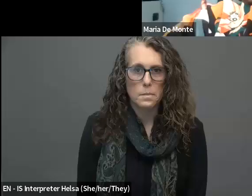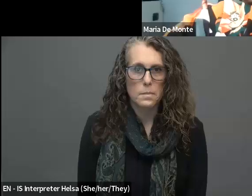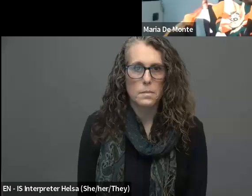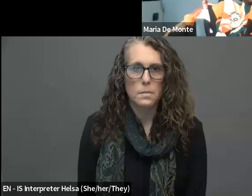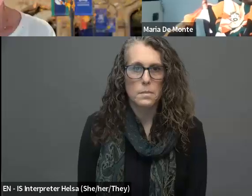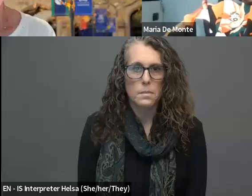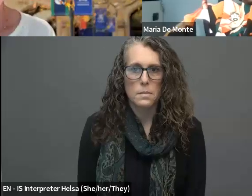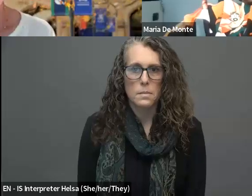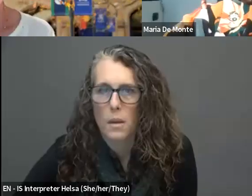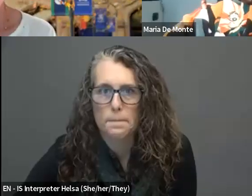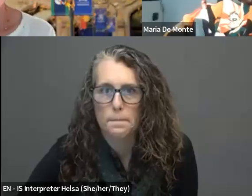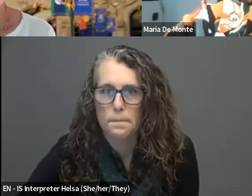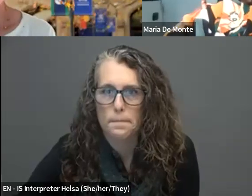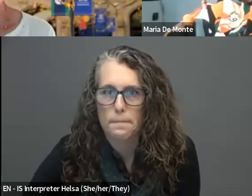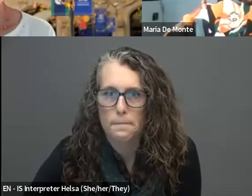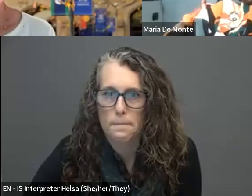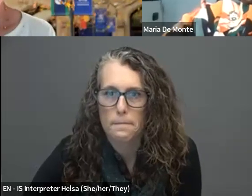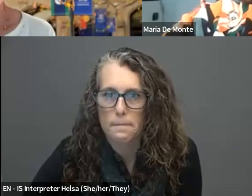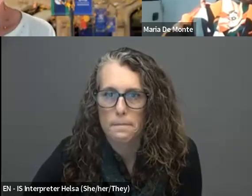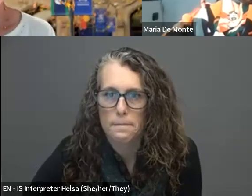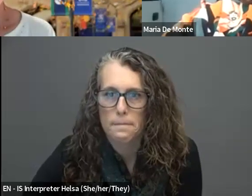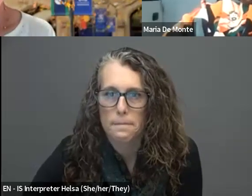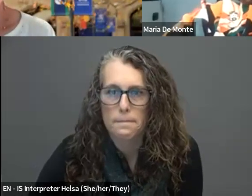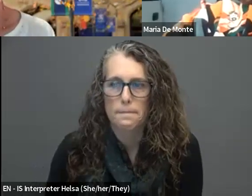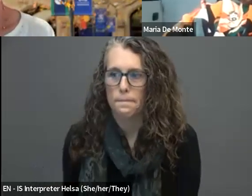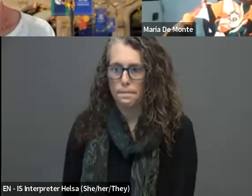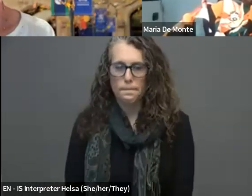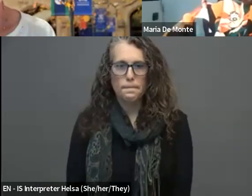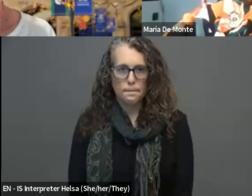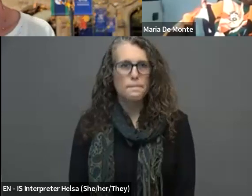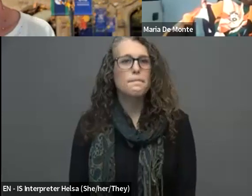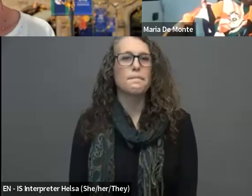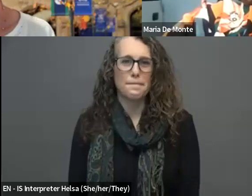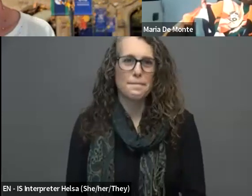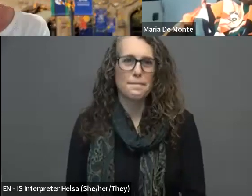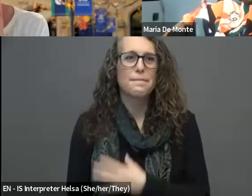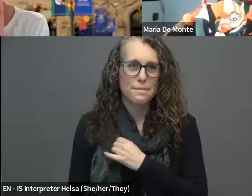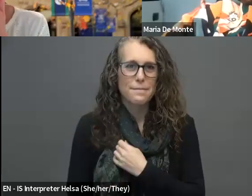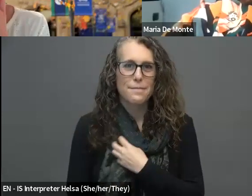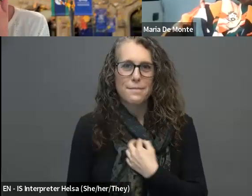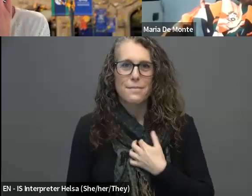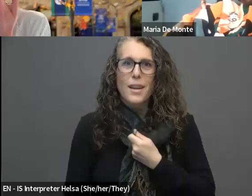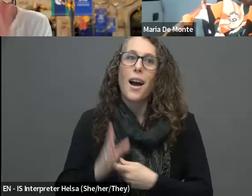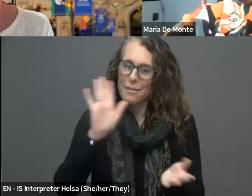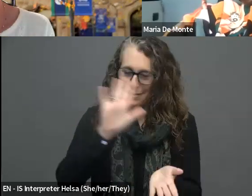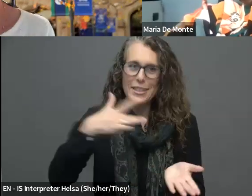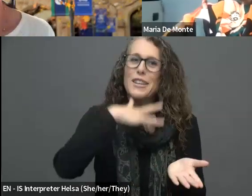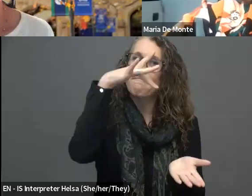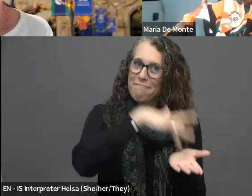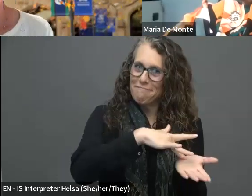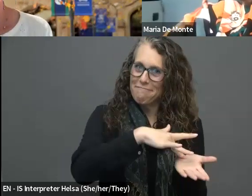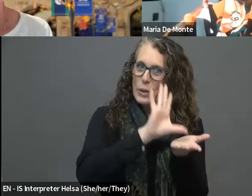I give you a few. Right. By the way, the meeting is recorded, as you might have